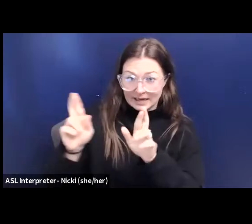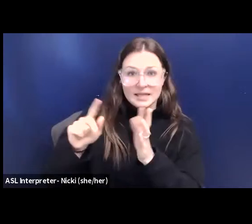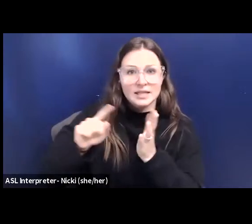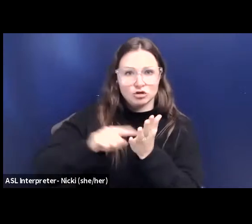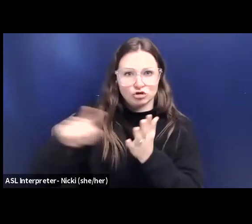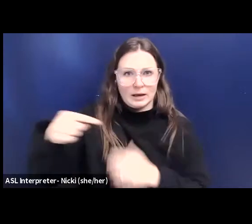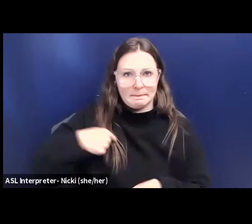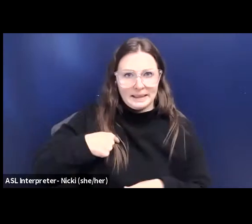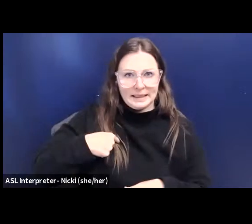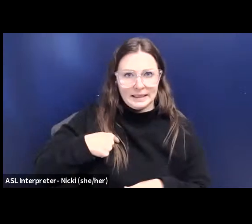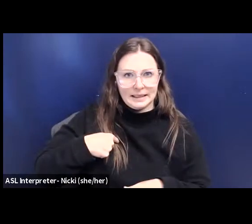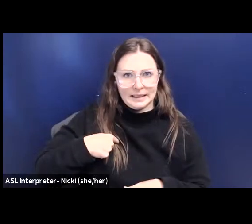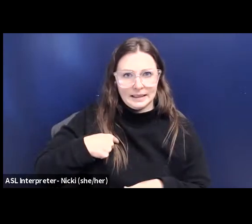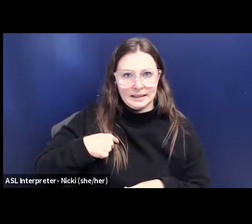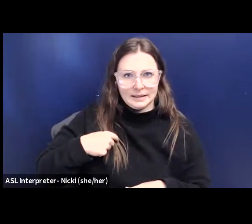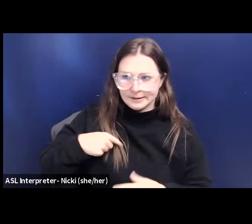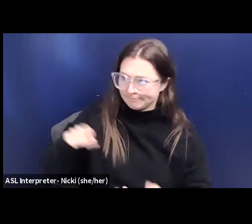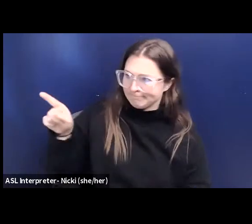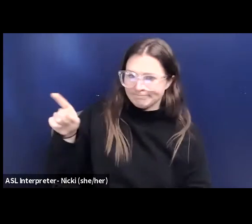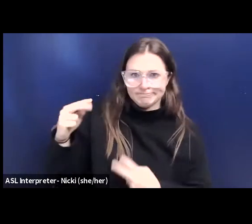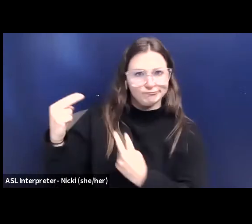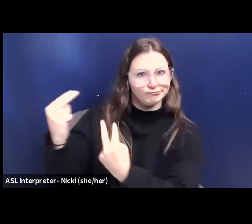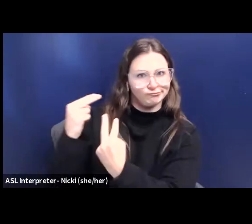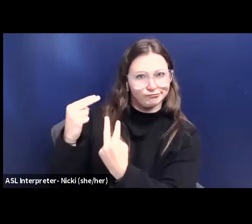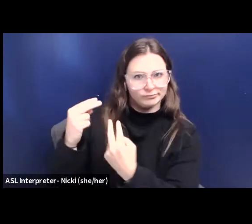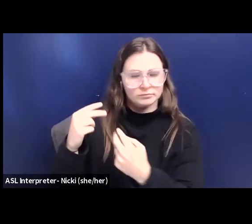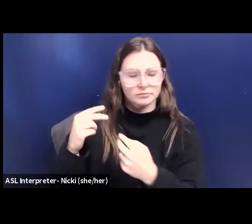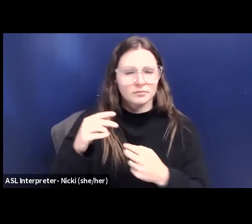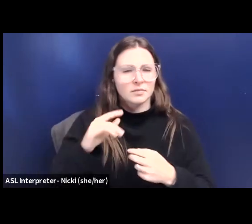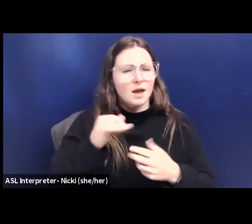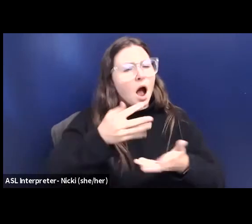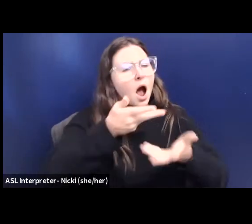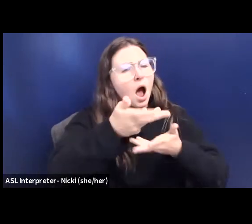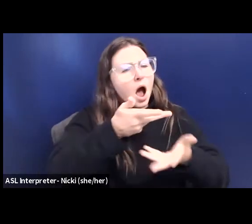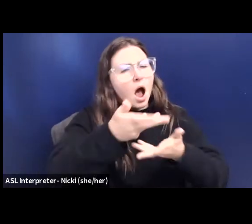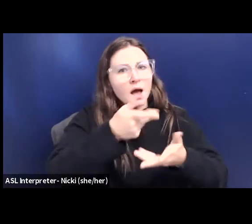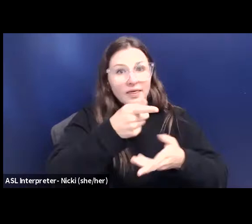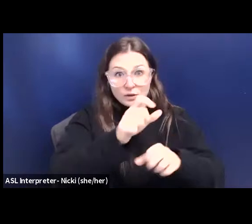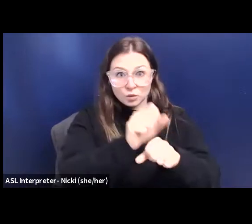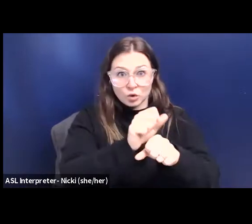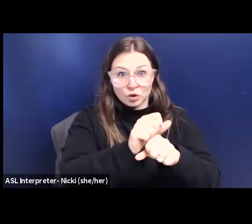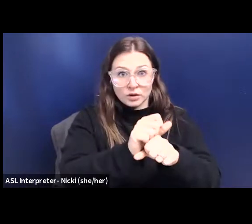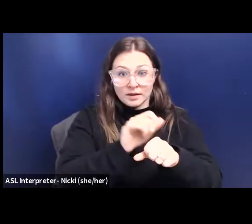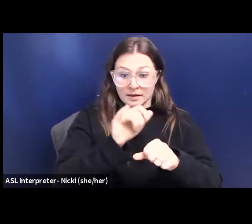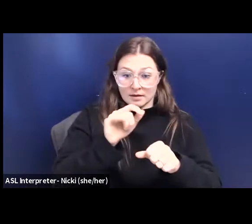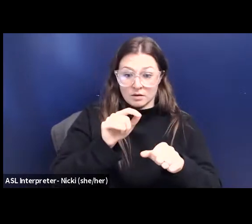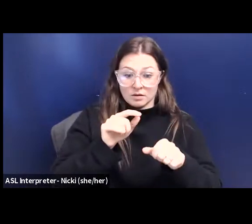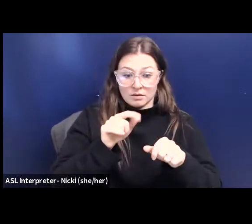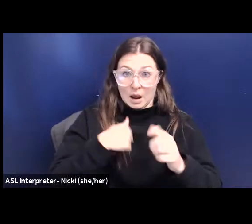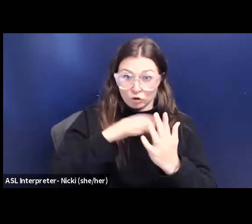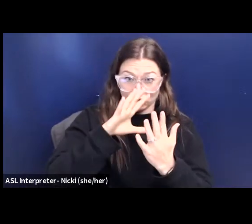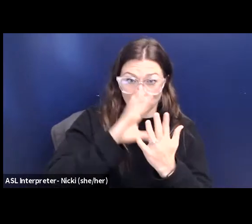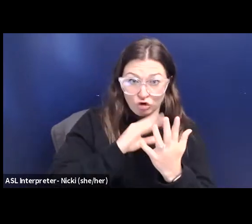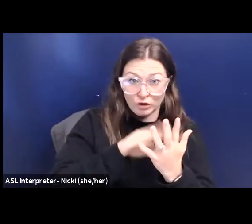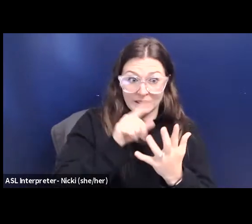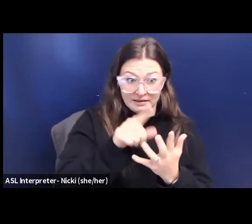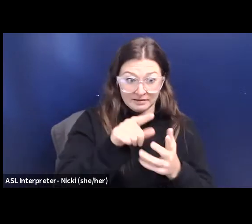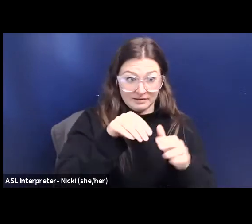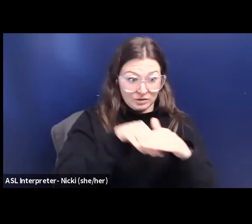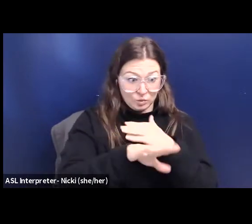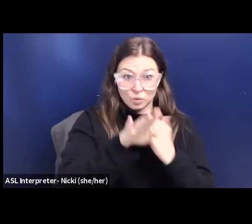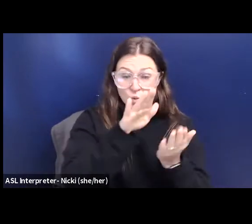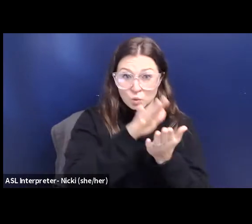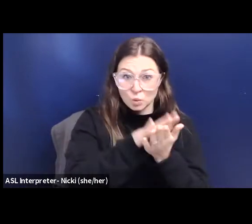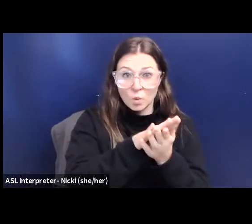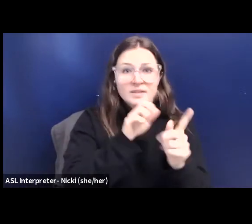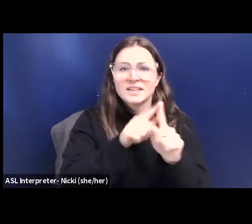people to be in ongoing conversation with me about how what I was learning in school, the interventions that I was doing in school,